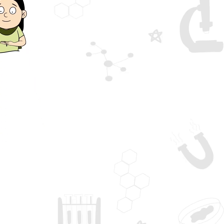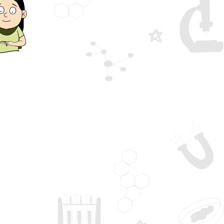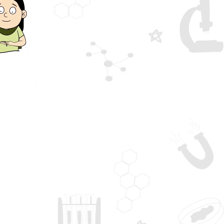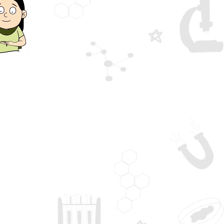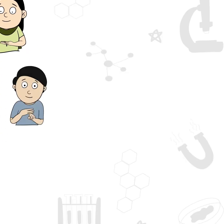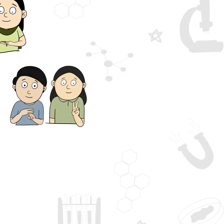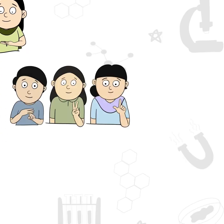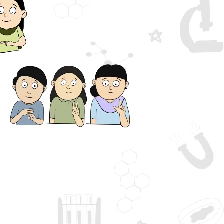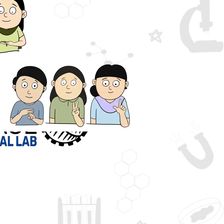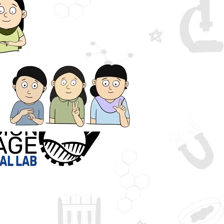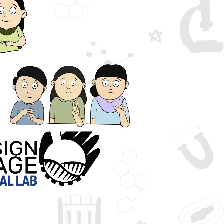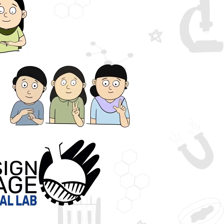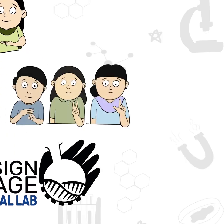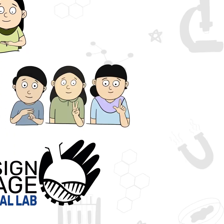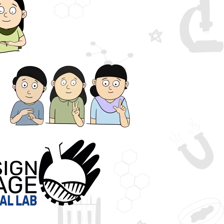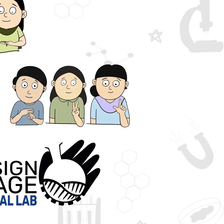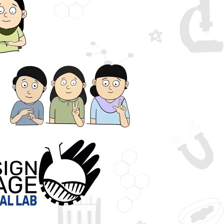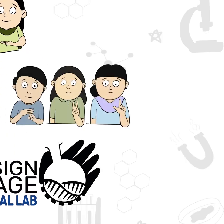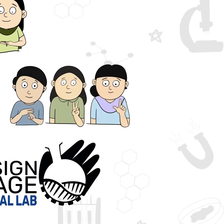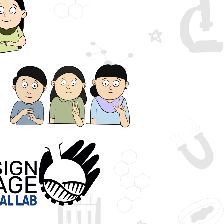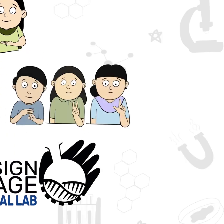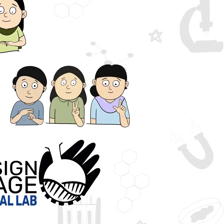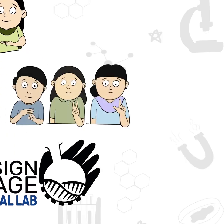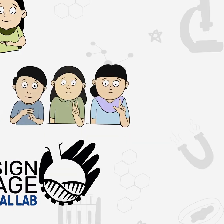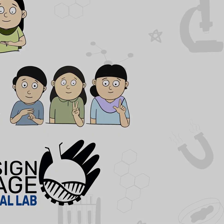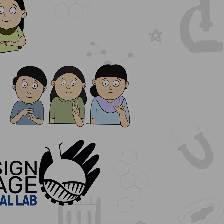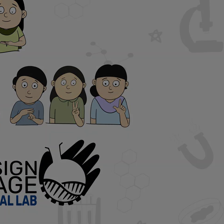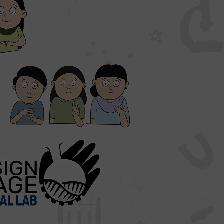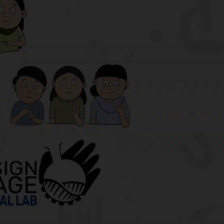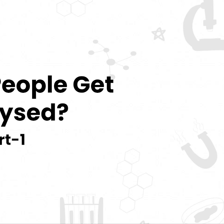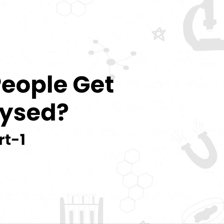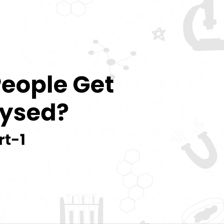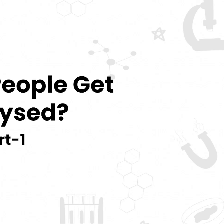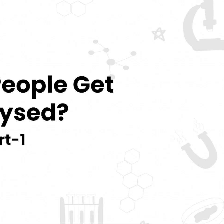Welcome to ISL Enabled Virtual Lab of CSIR.